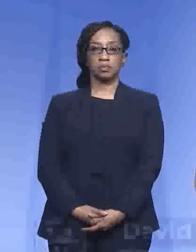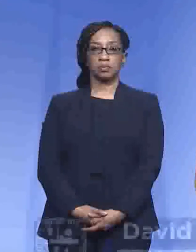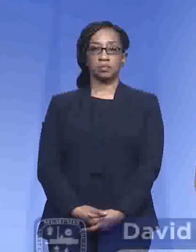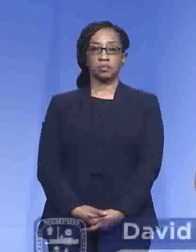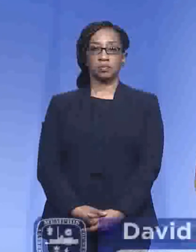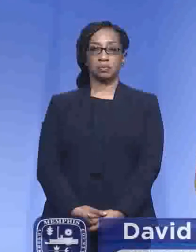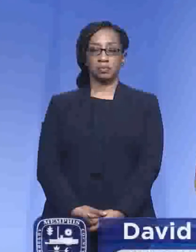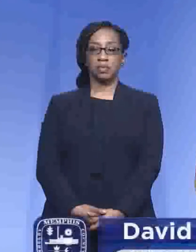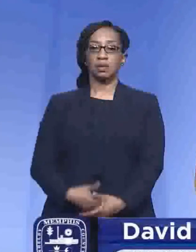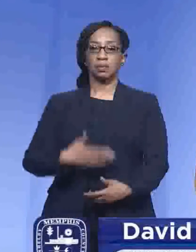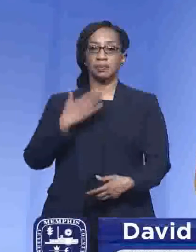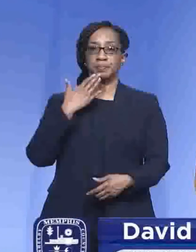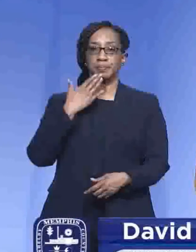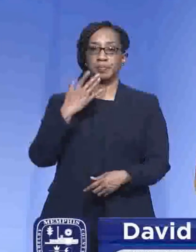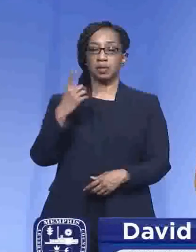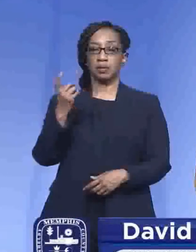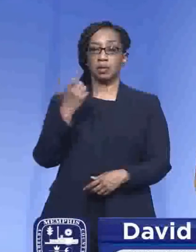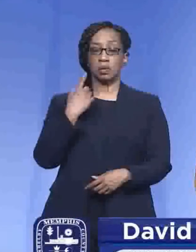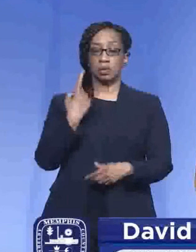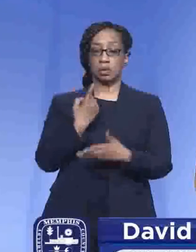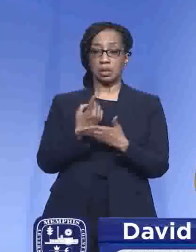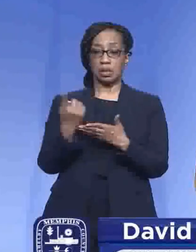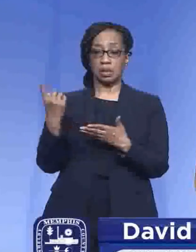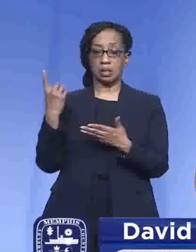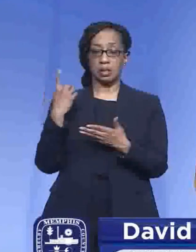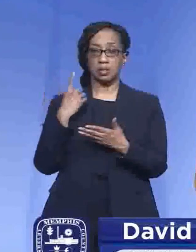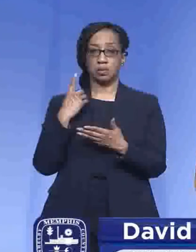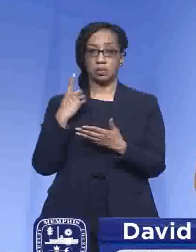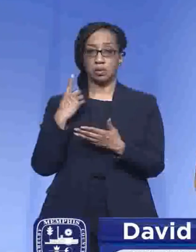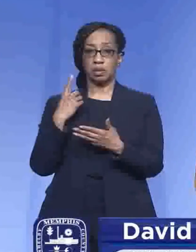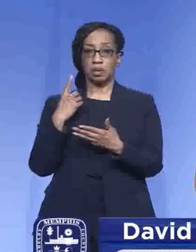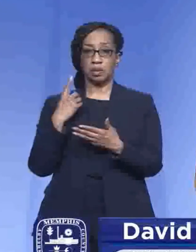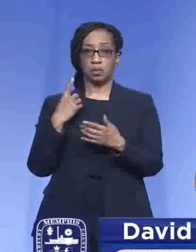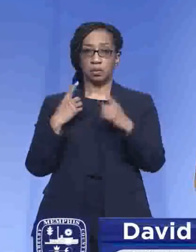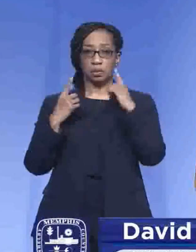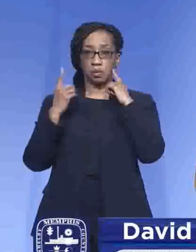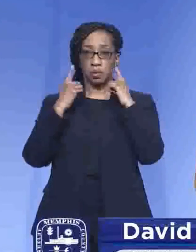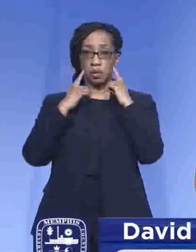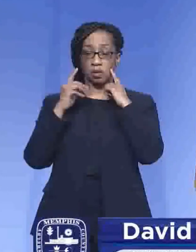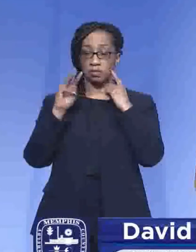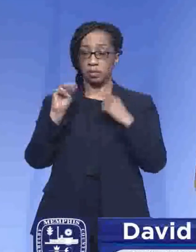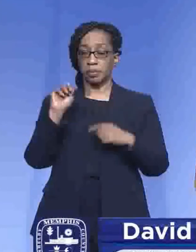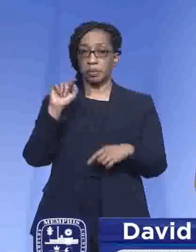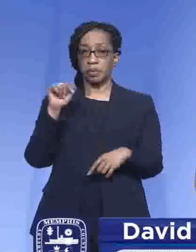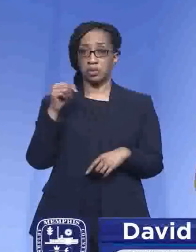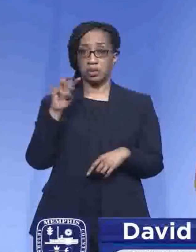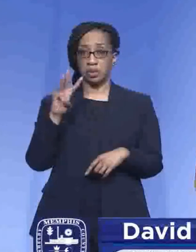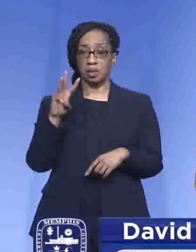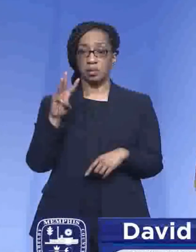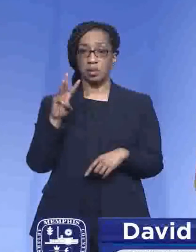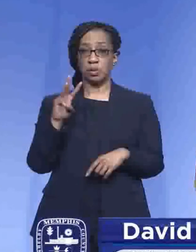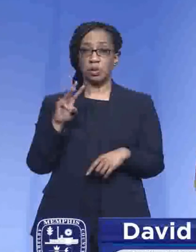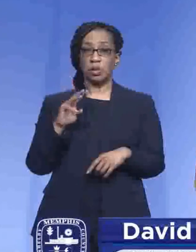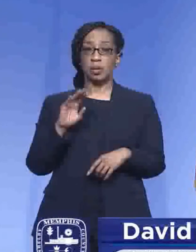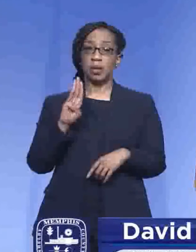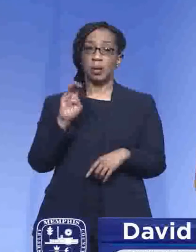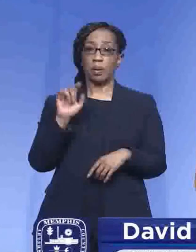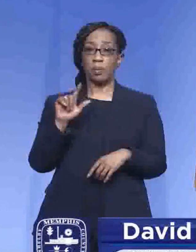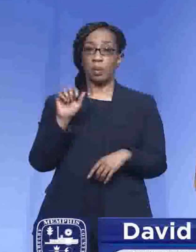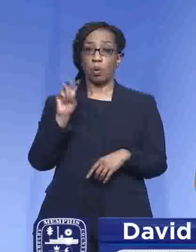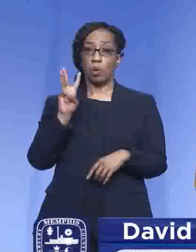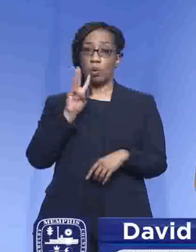Thank you for the question. And last week, when we initially got notification from MLGW about the boil water notice, there was an